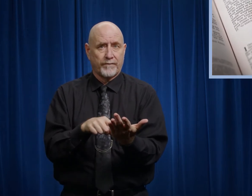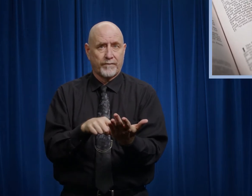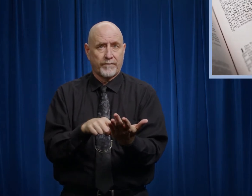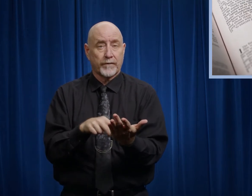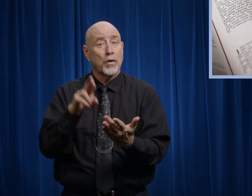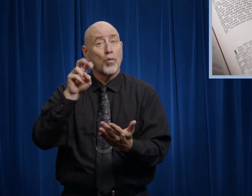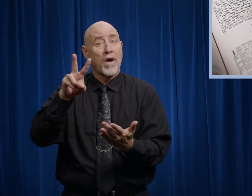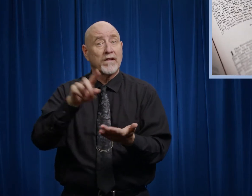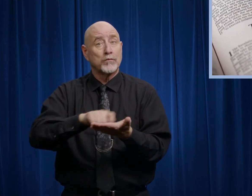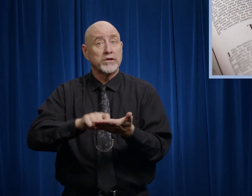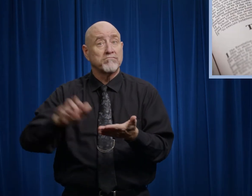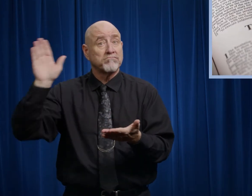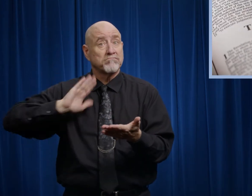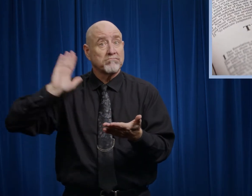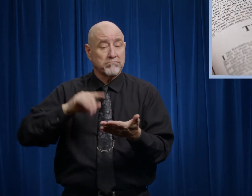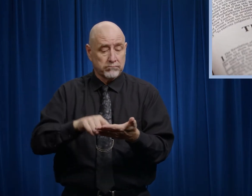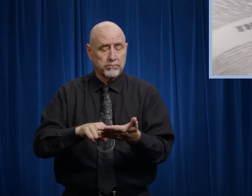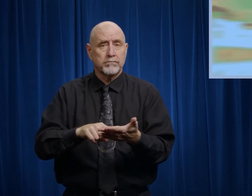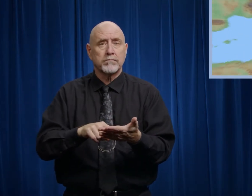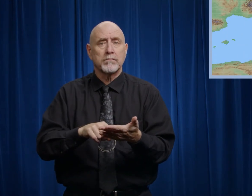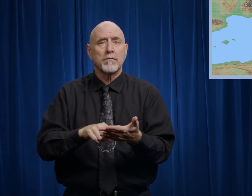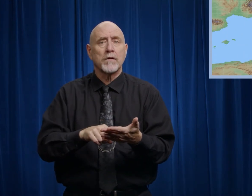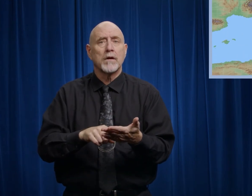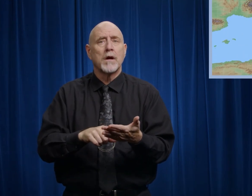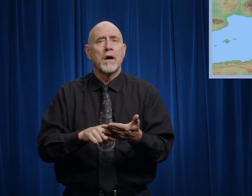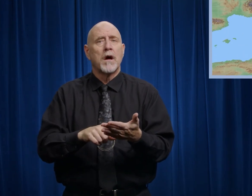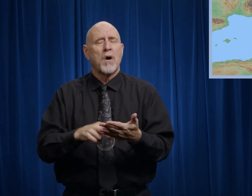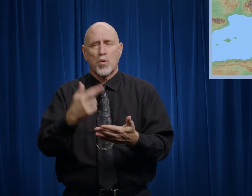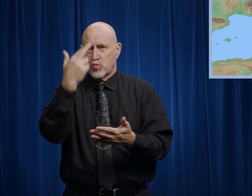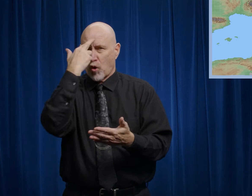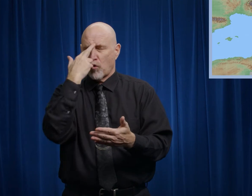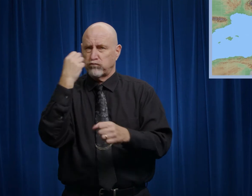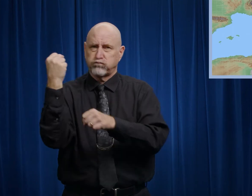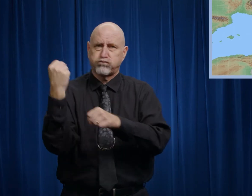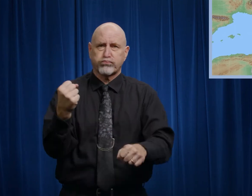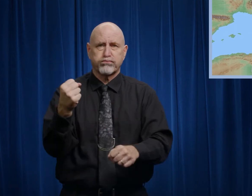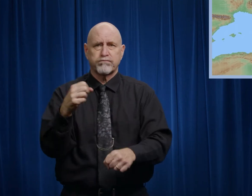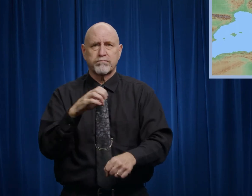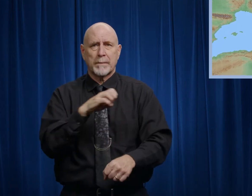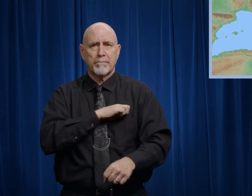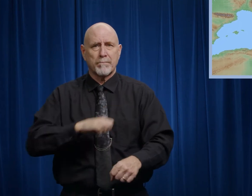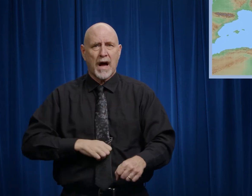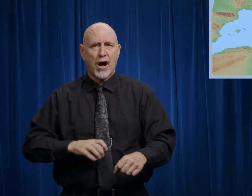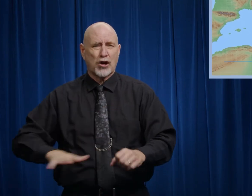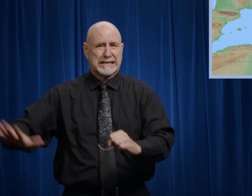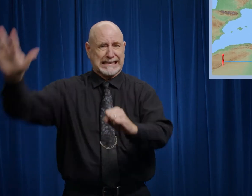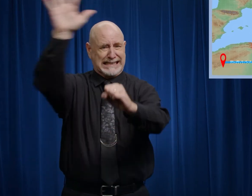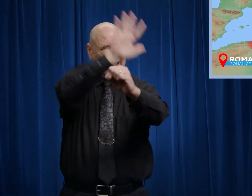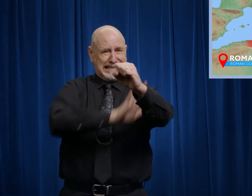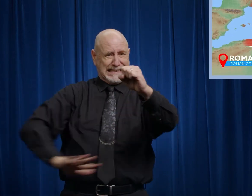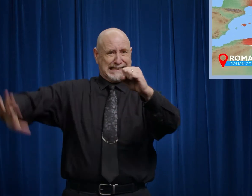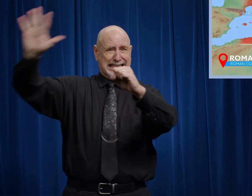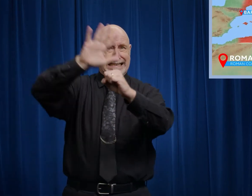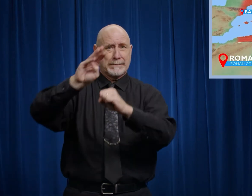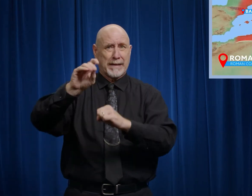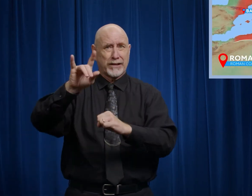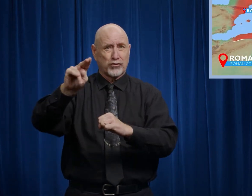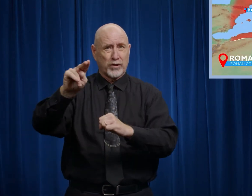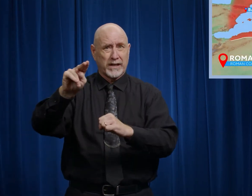Revelation. When Revelation was written, Rome was an imposing force controlling the Mediterranean